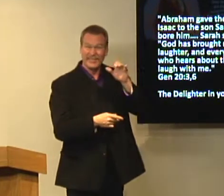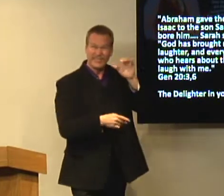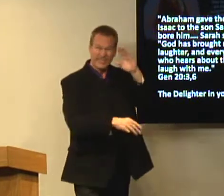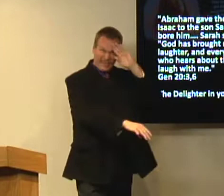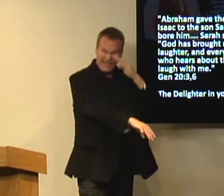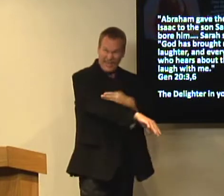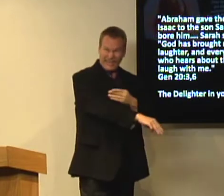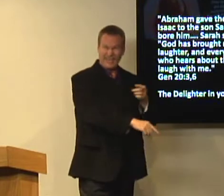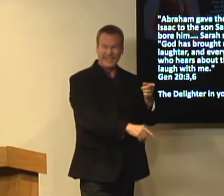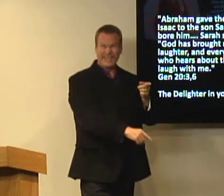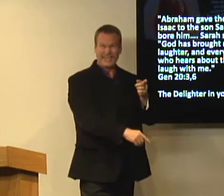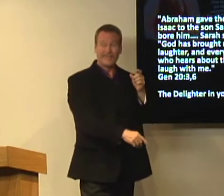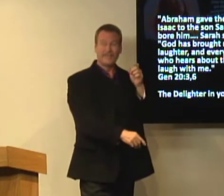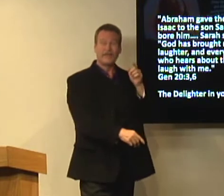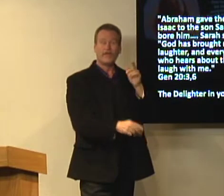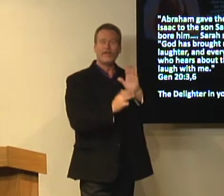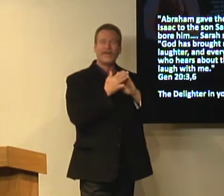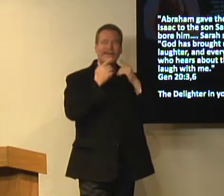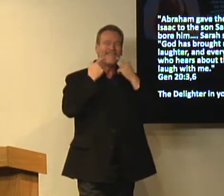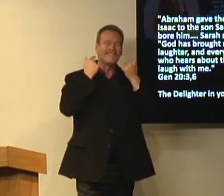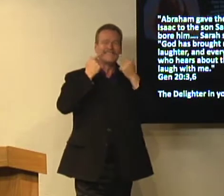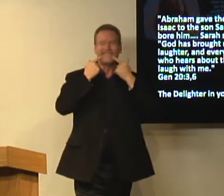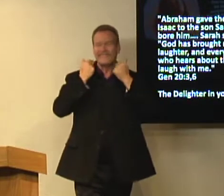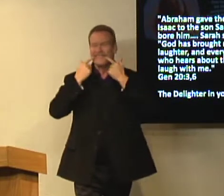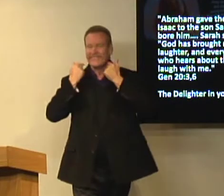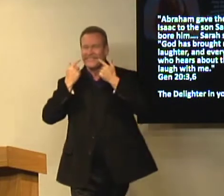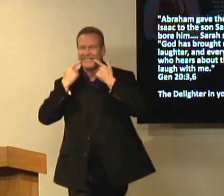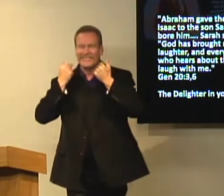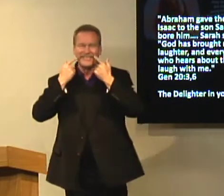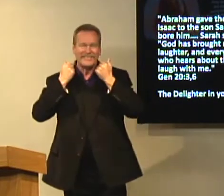So the name Isaac that she named her son, it means laughter.